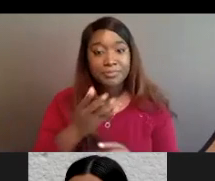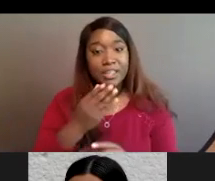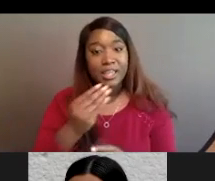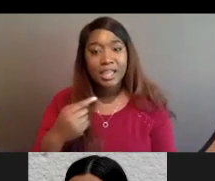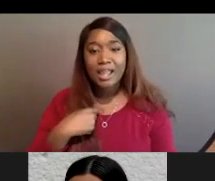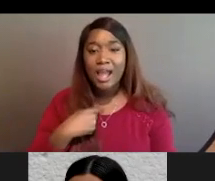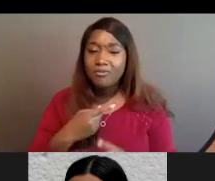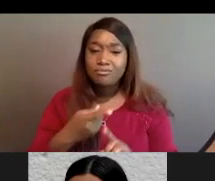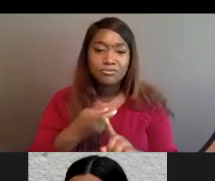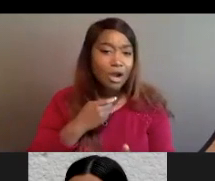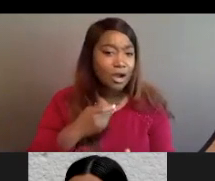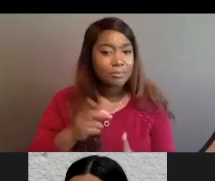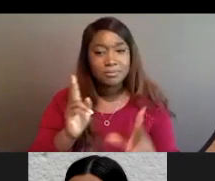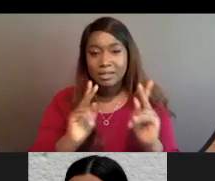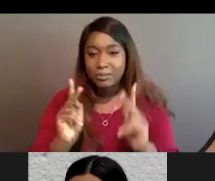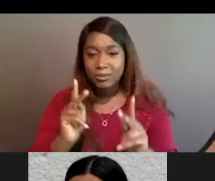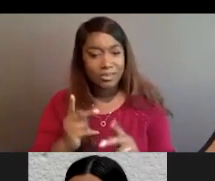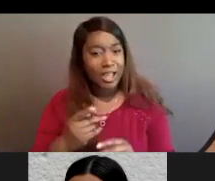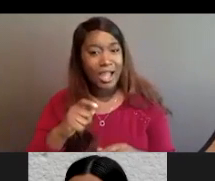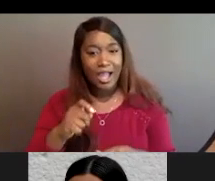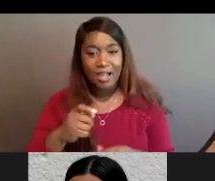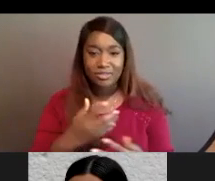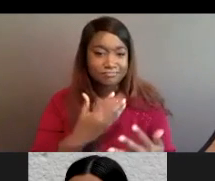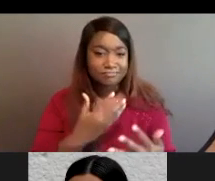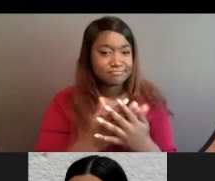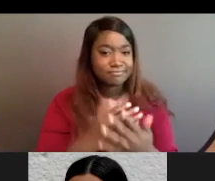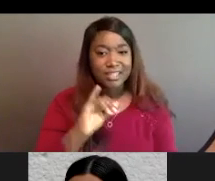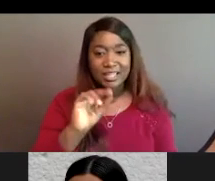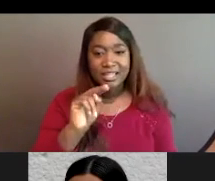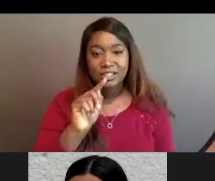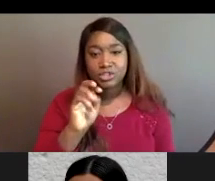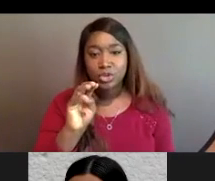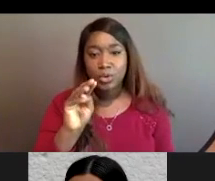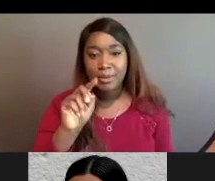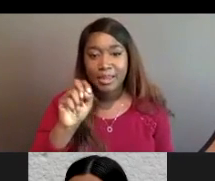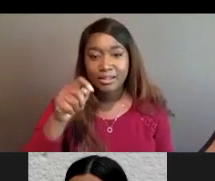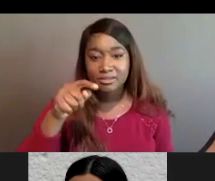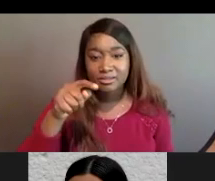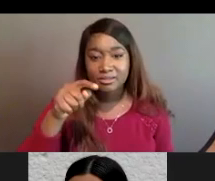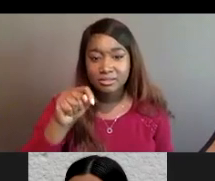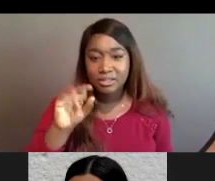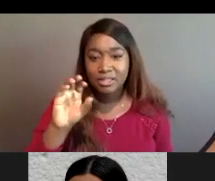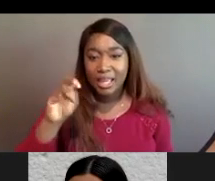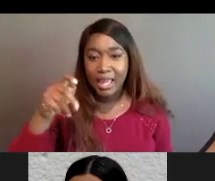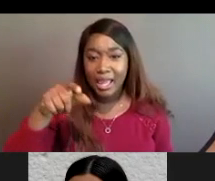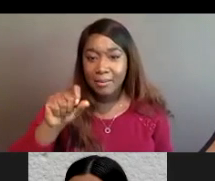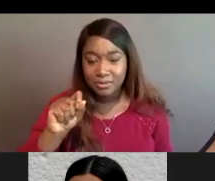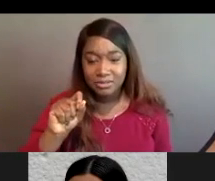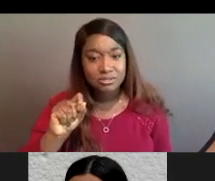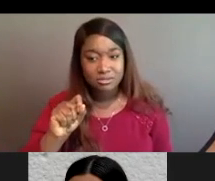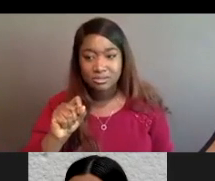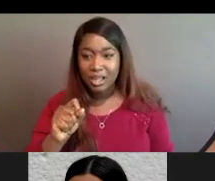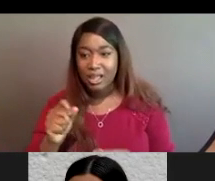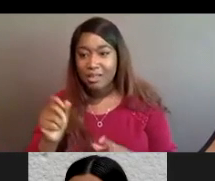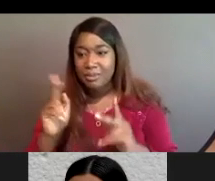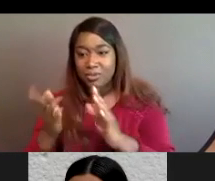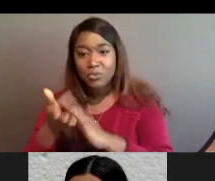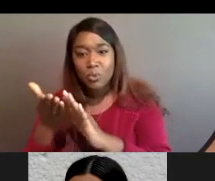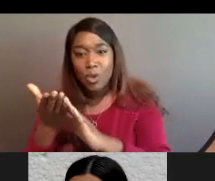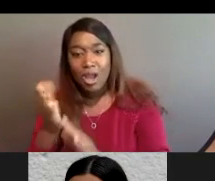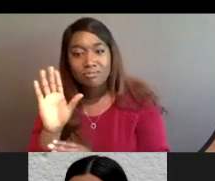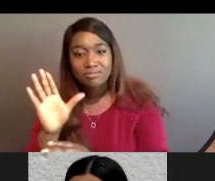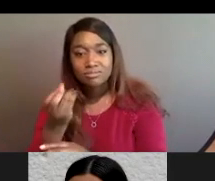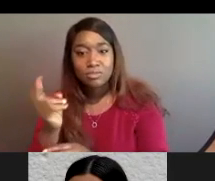restaurant. And there's been a lot of, at least from what I'm aware of in my experience, a